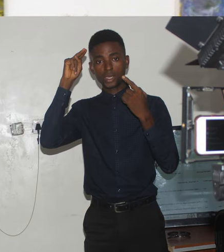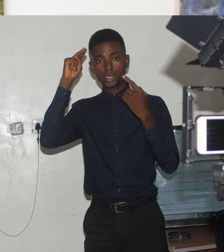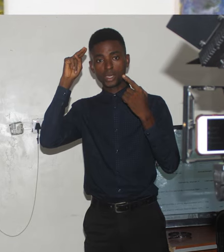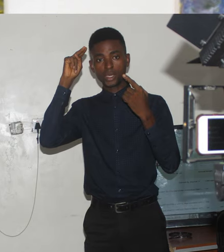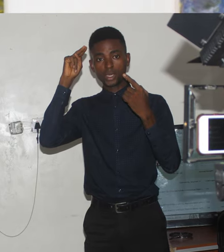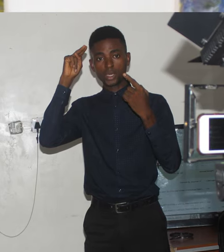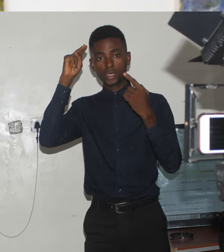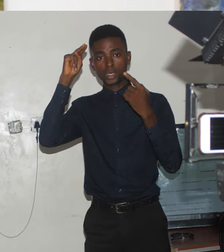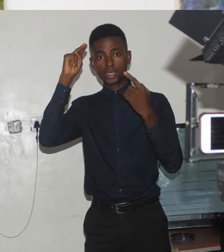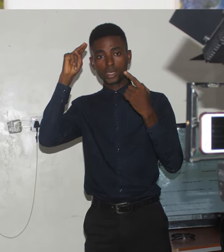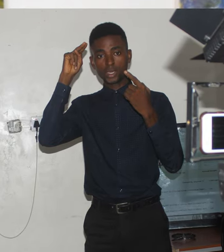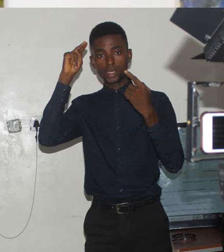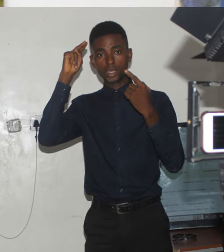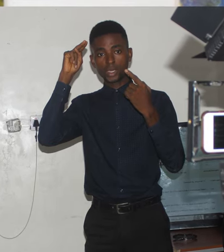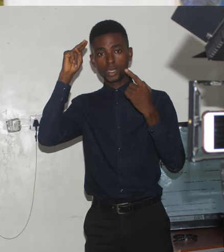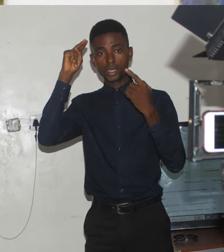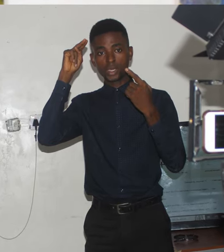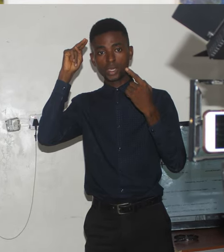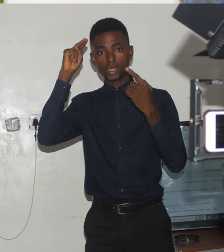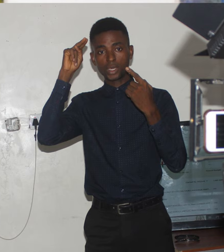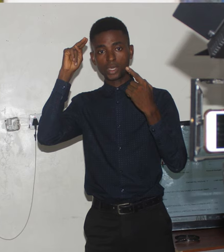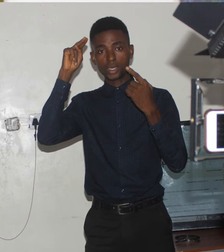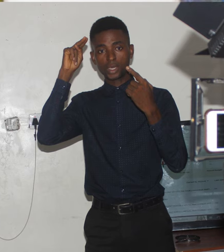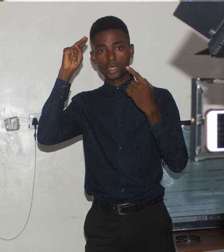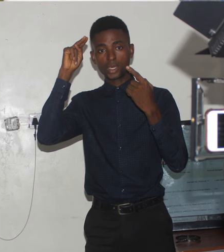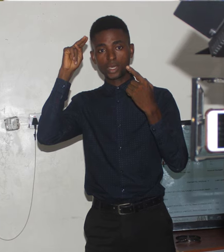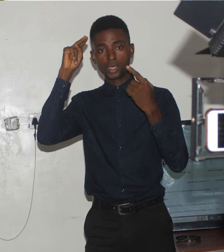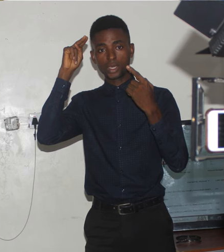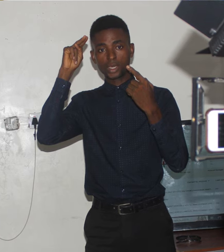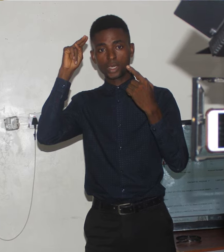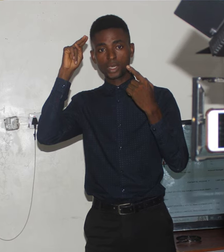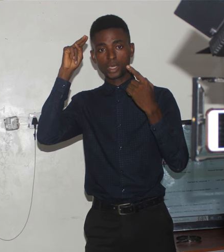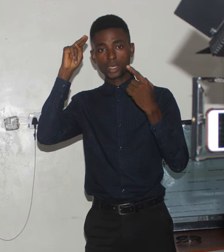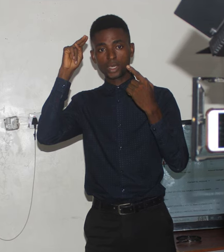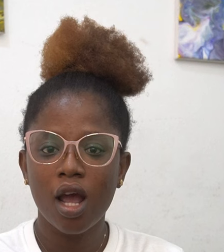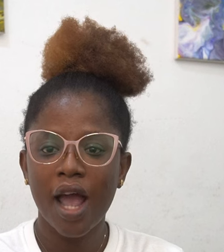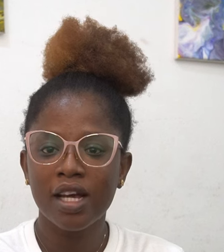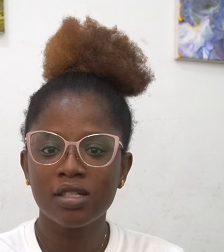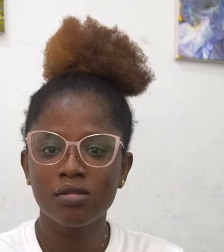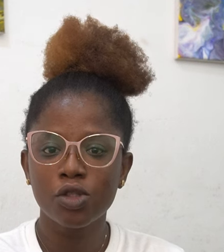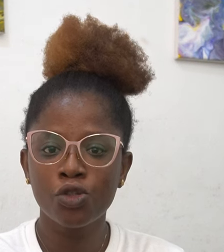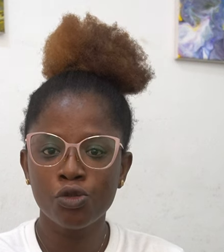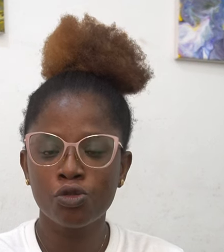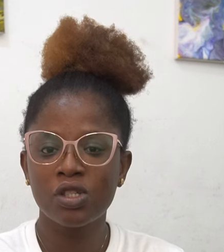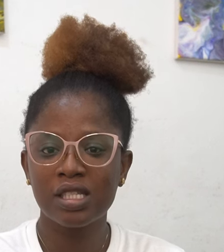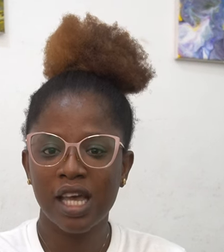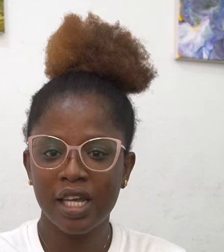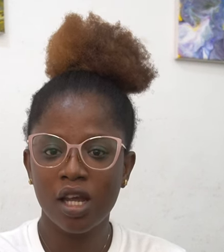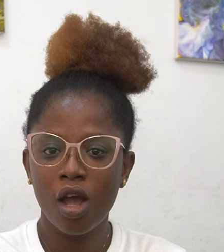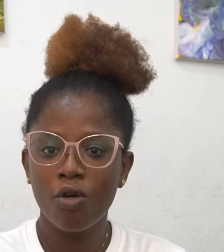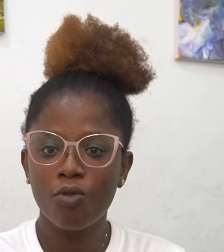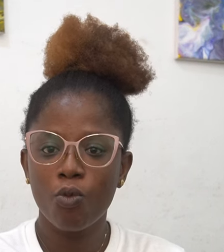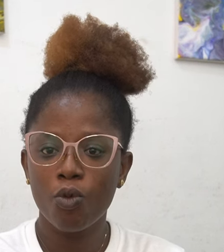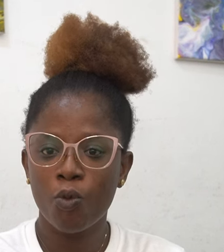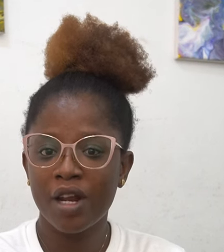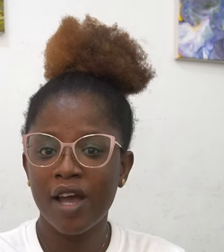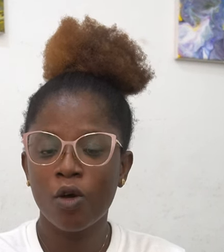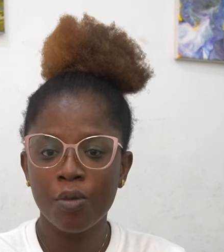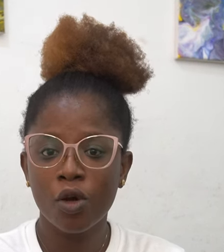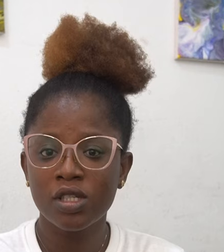I've also been able to learn some basic sign language skills that I can use to sign whenever I come in contact